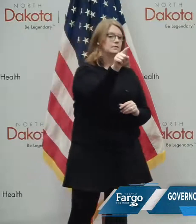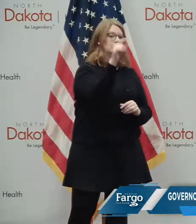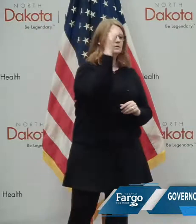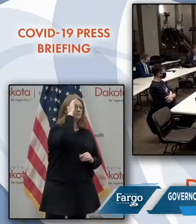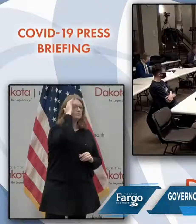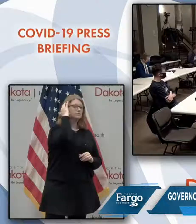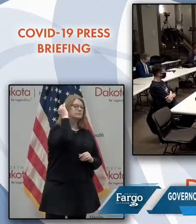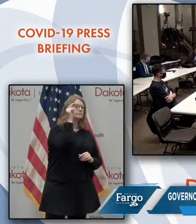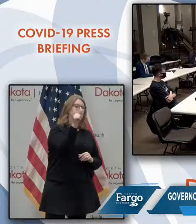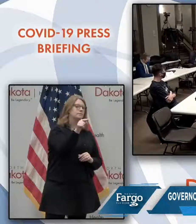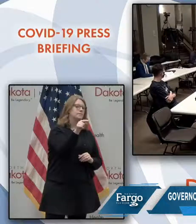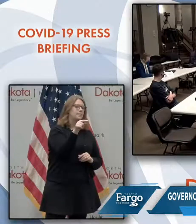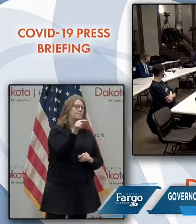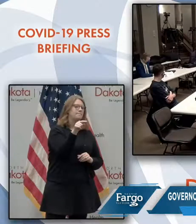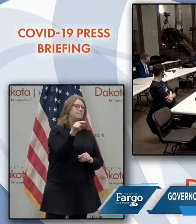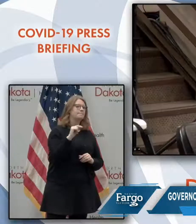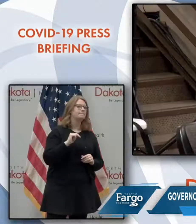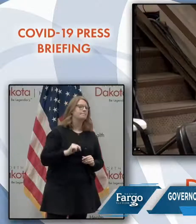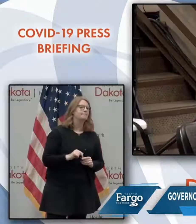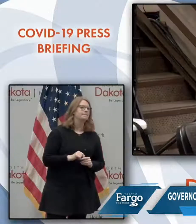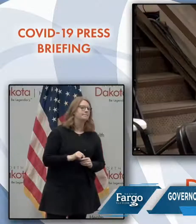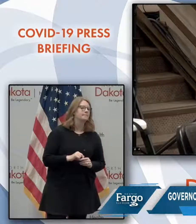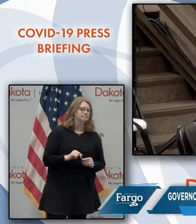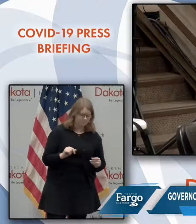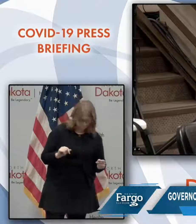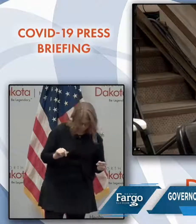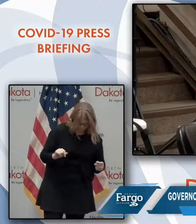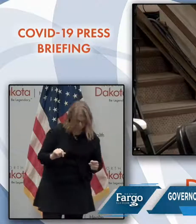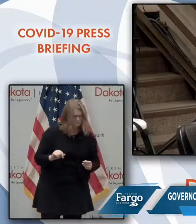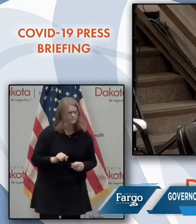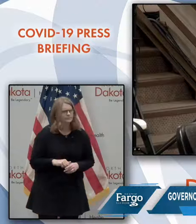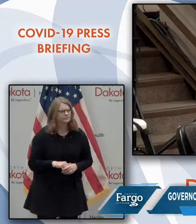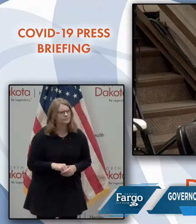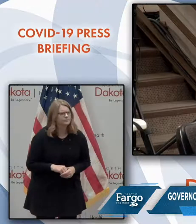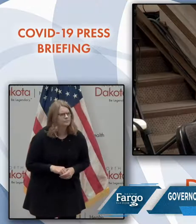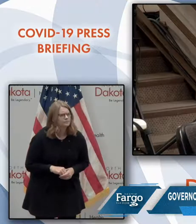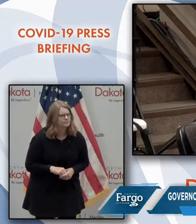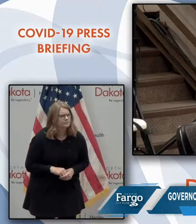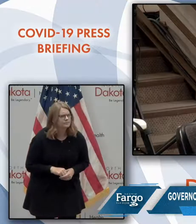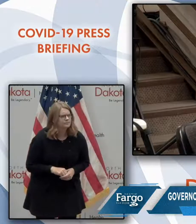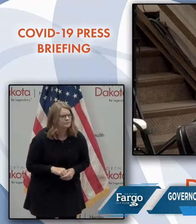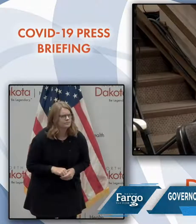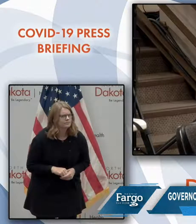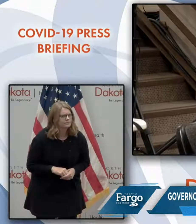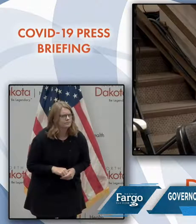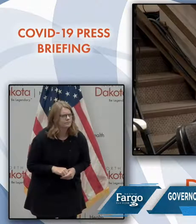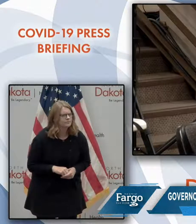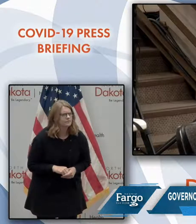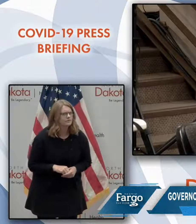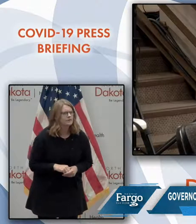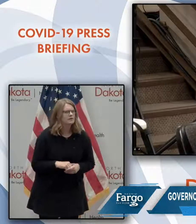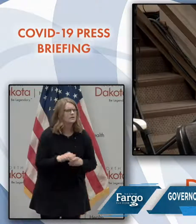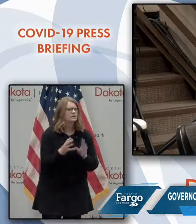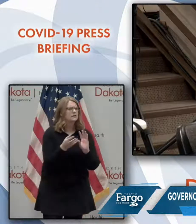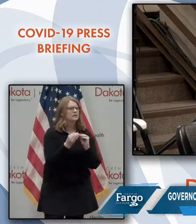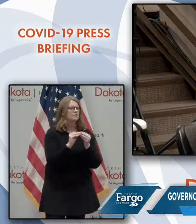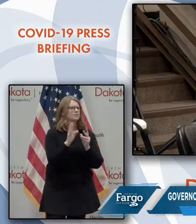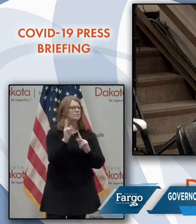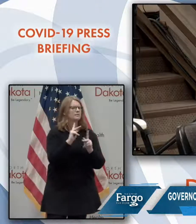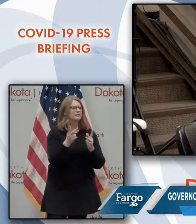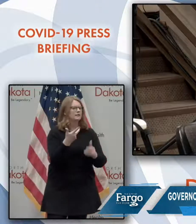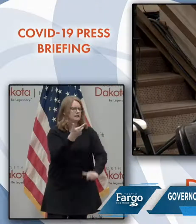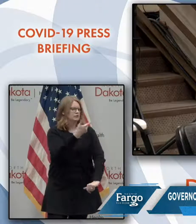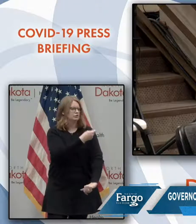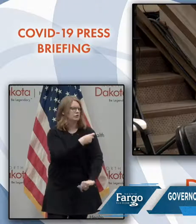Dave? Molly, given the demand so far that you said it's about double the number of people getting shots so early,